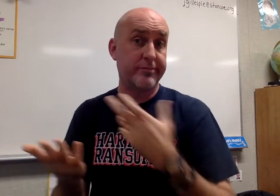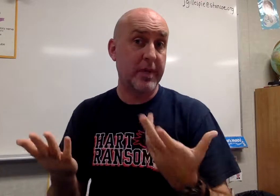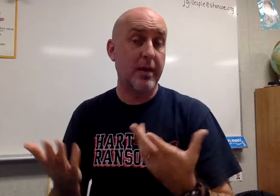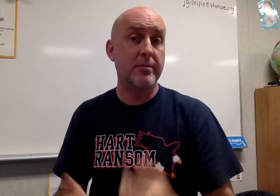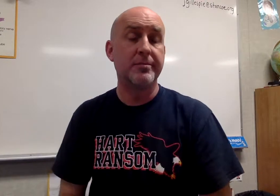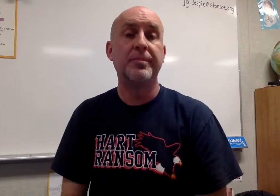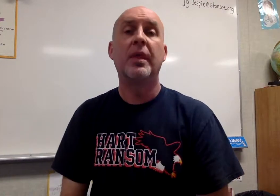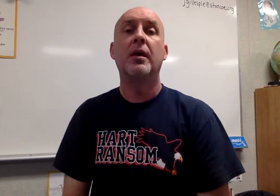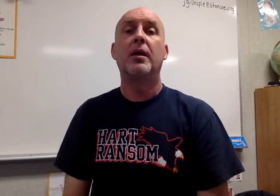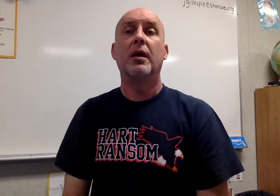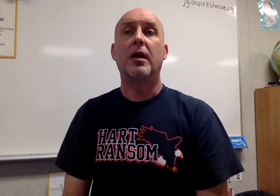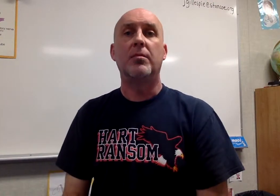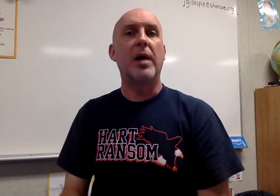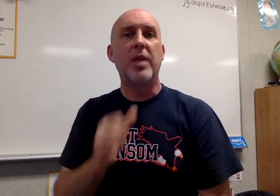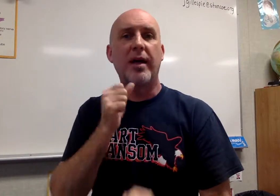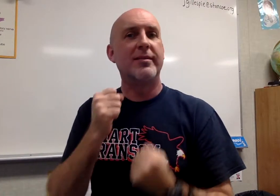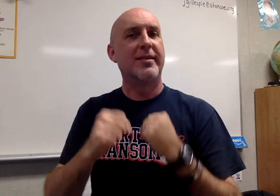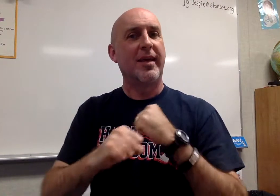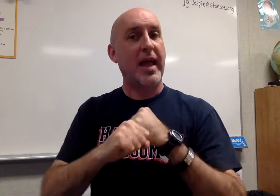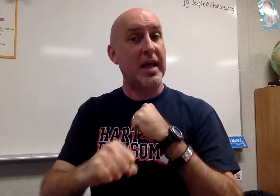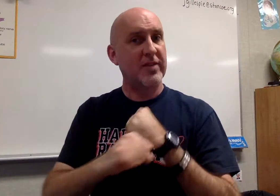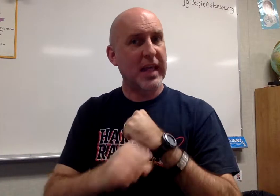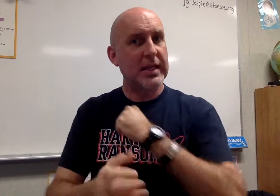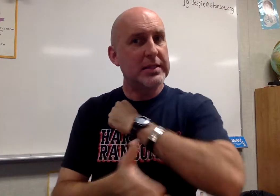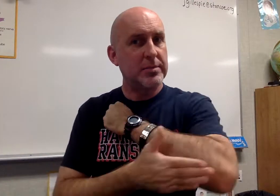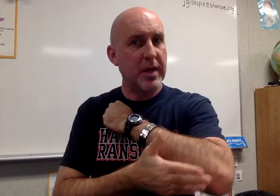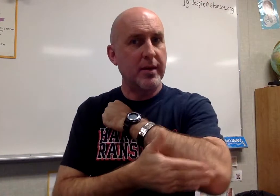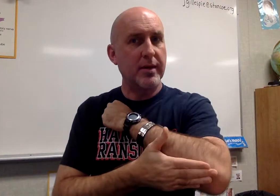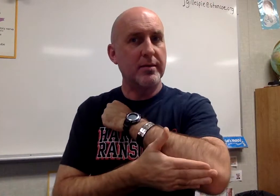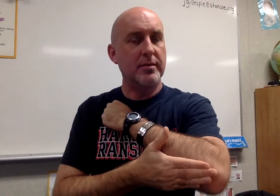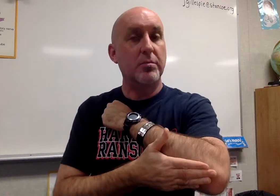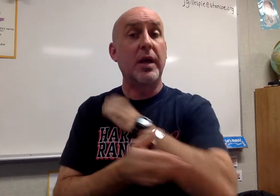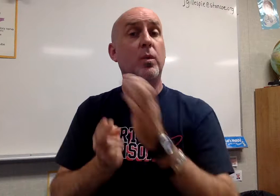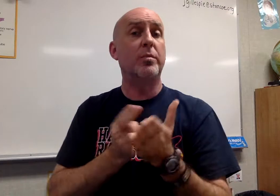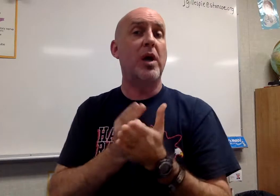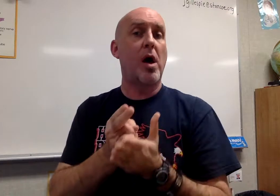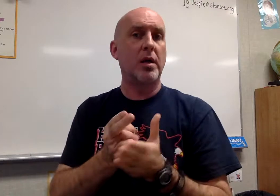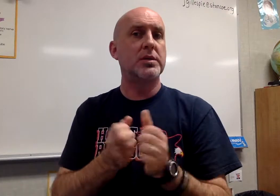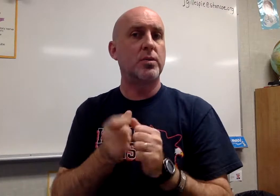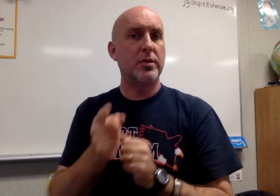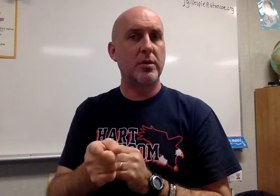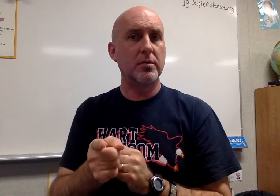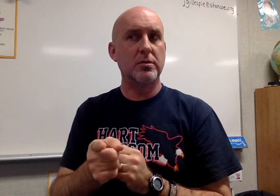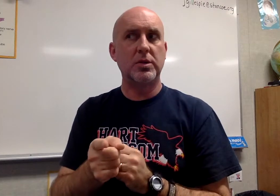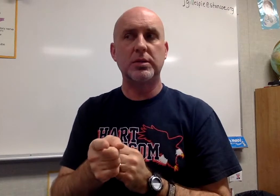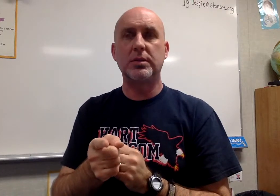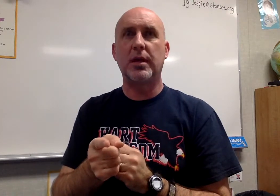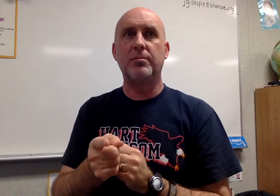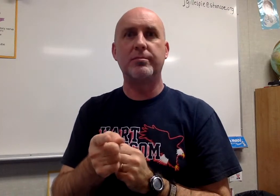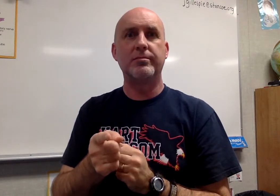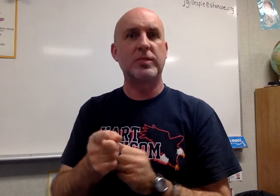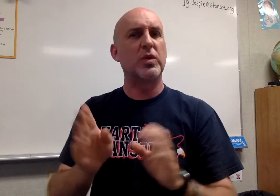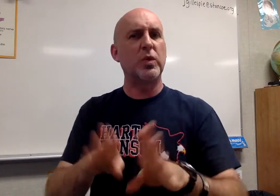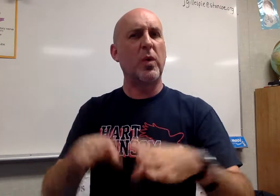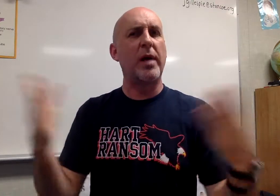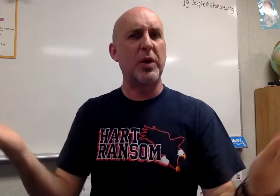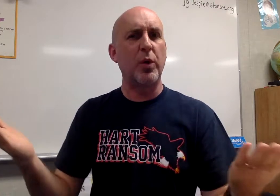Okay? I'm not advocating spanking, but I will be honest with you, just so that you know I'm an open